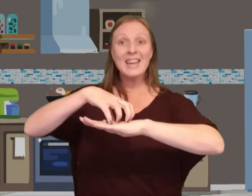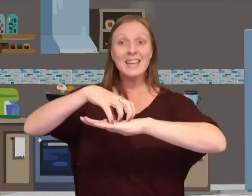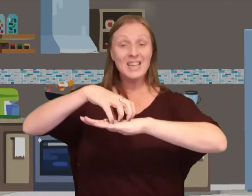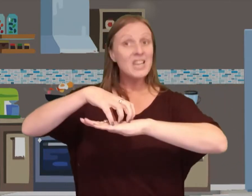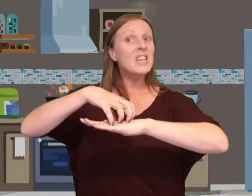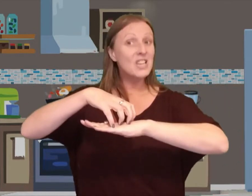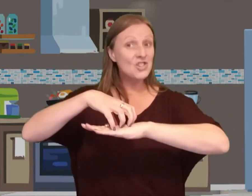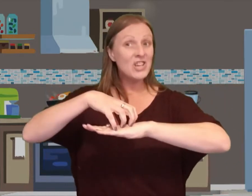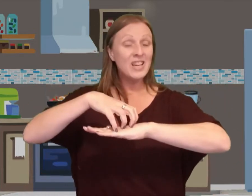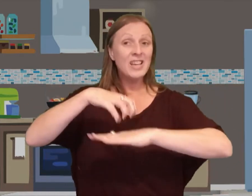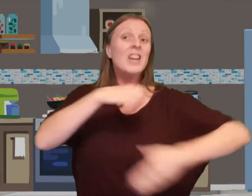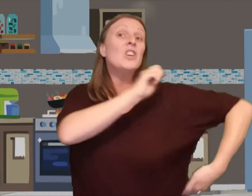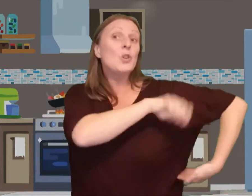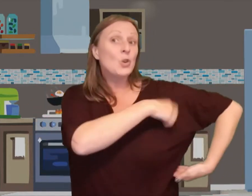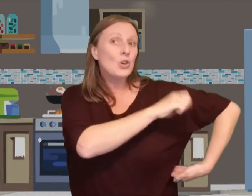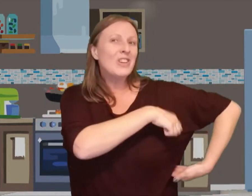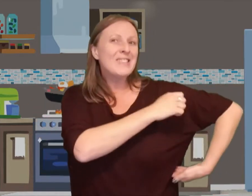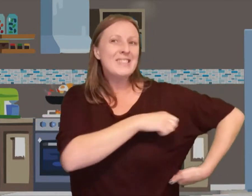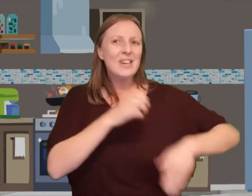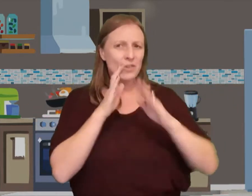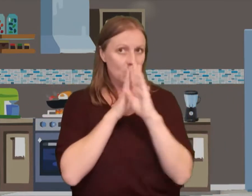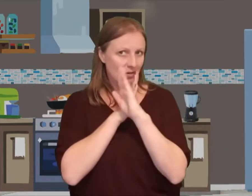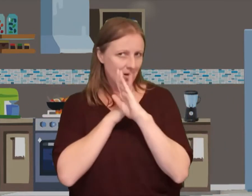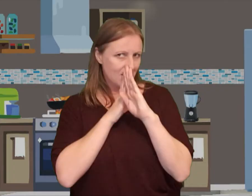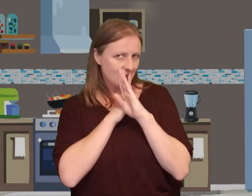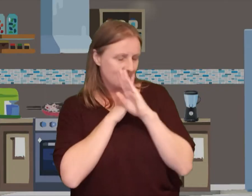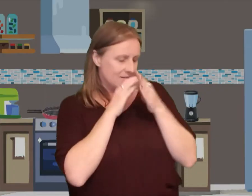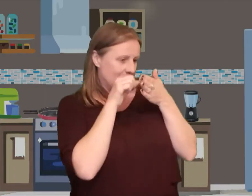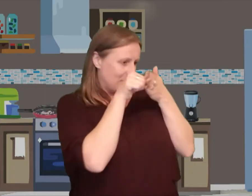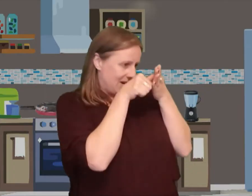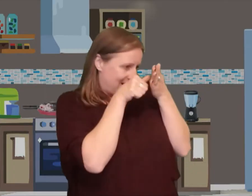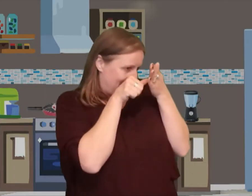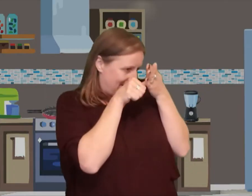cake? Each year you cook your secret recipe,